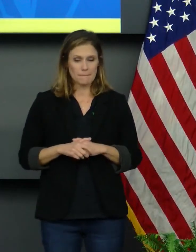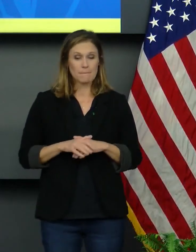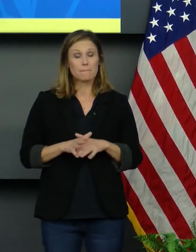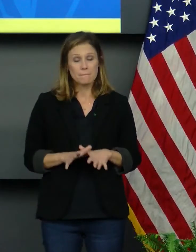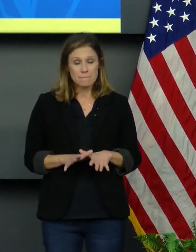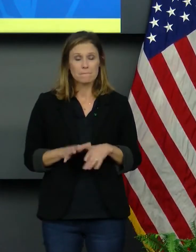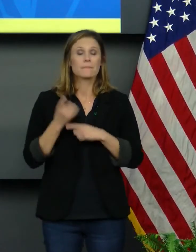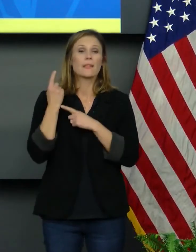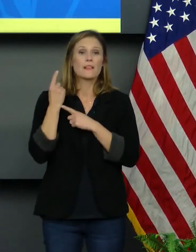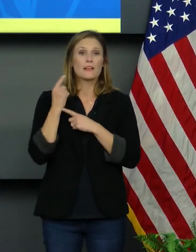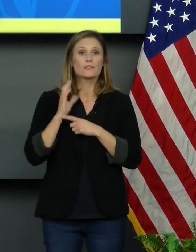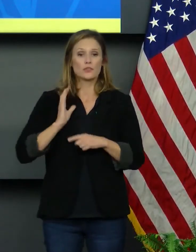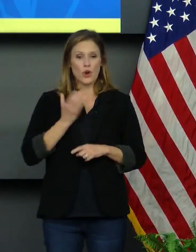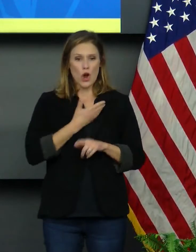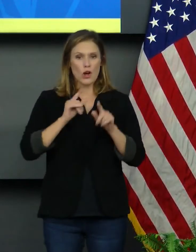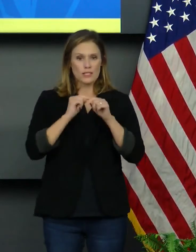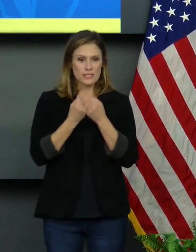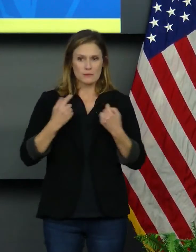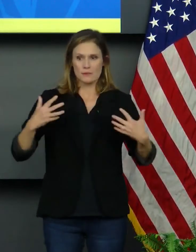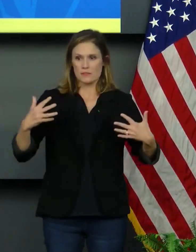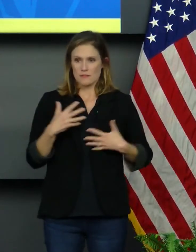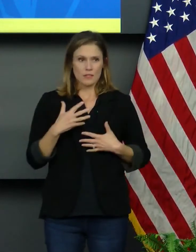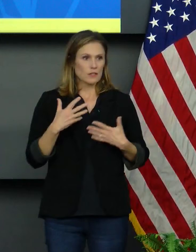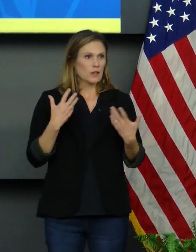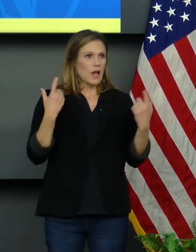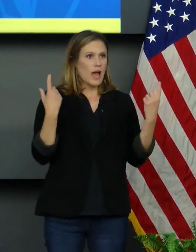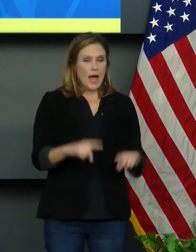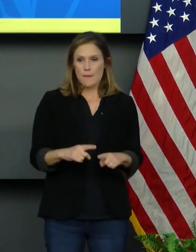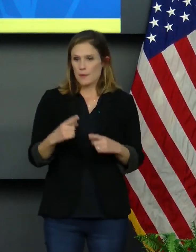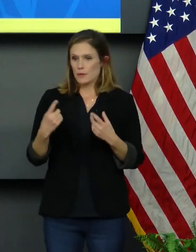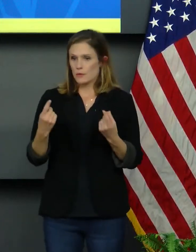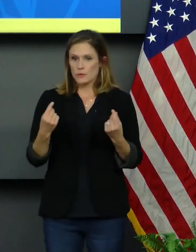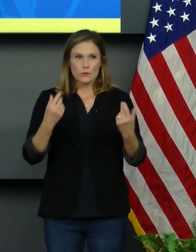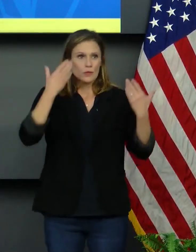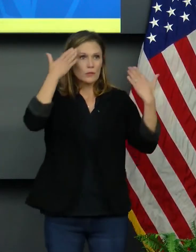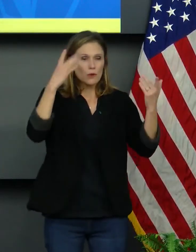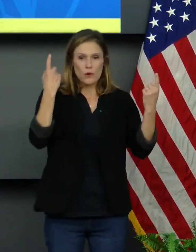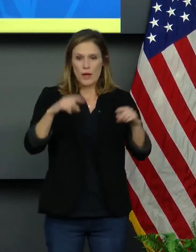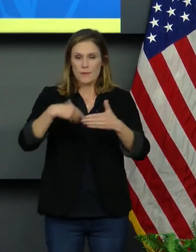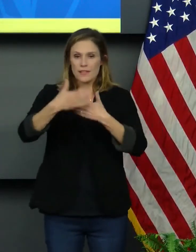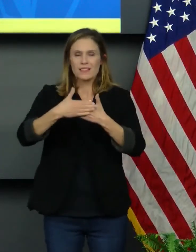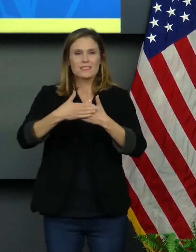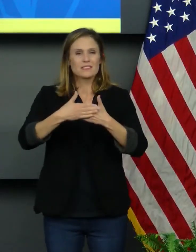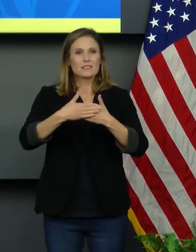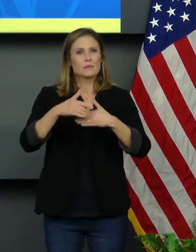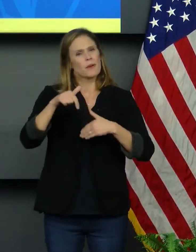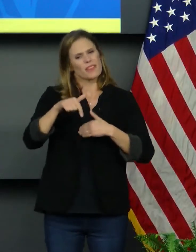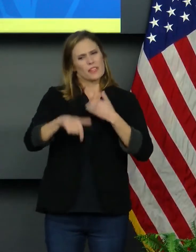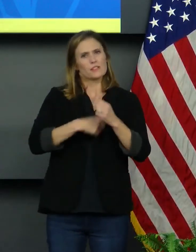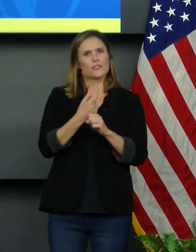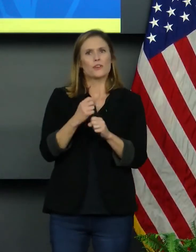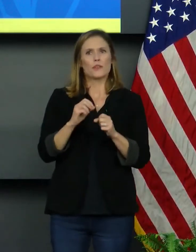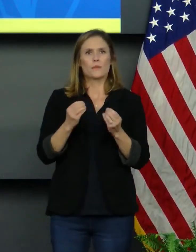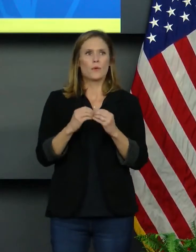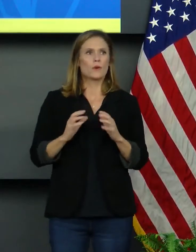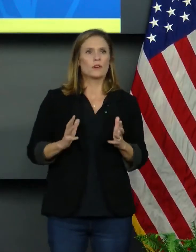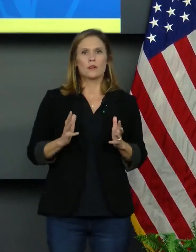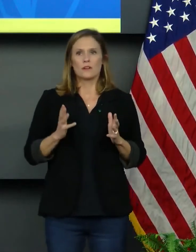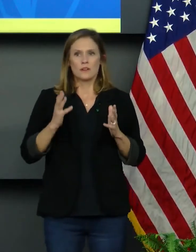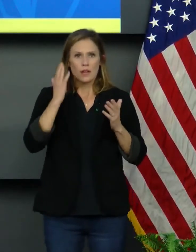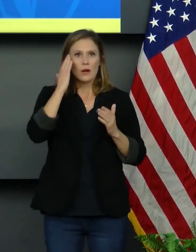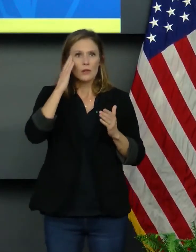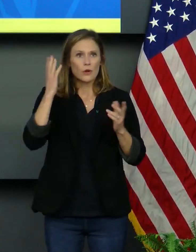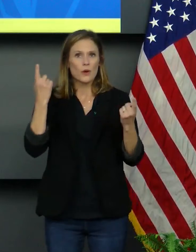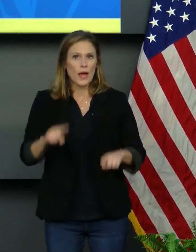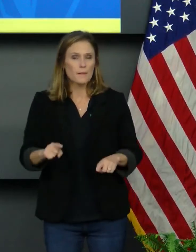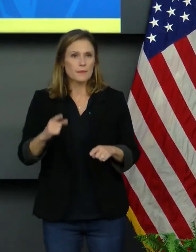Last year, our teams really feared what was coming next, what's the unknown. That was the scary part. But this year, they're more anxious because they know what's